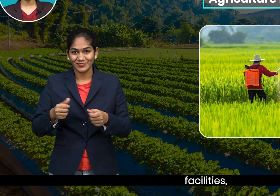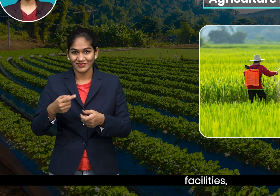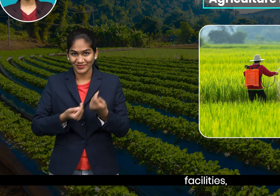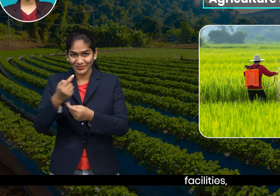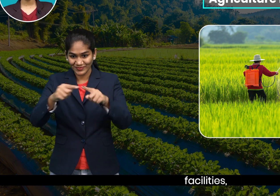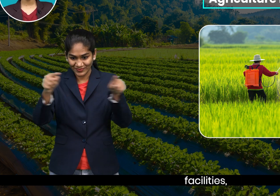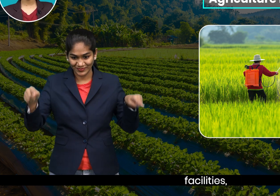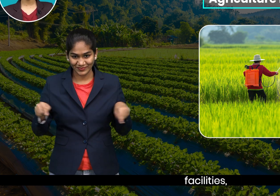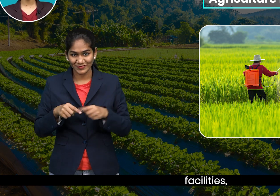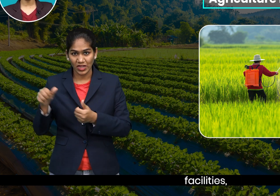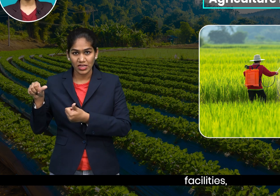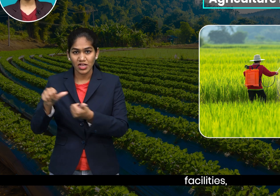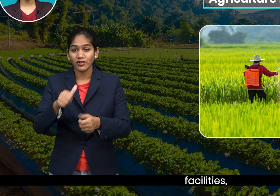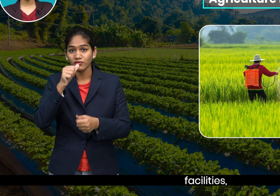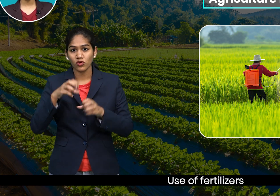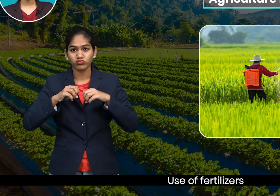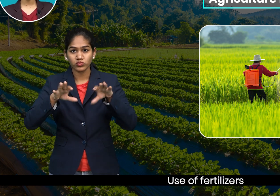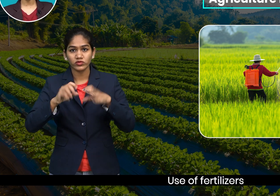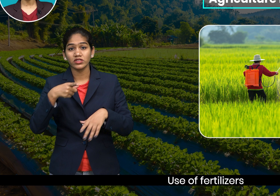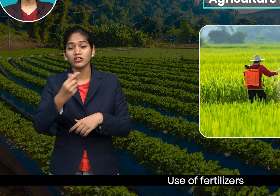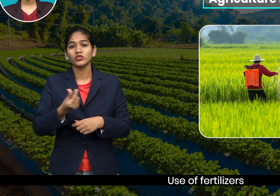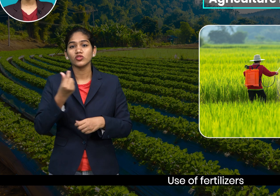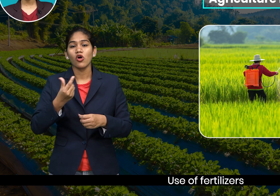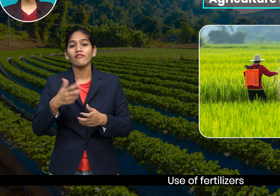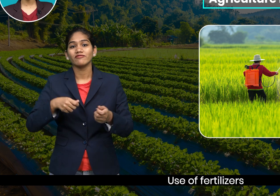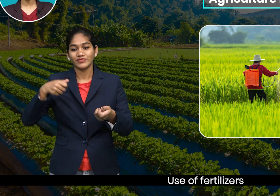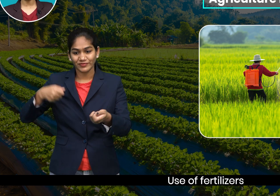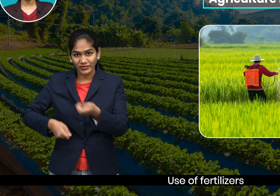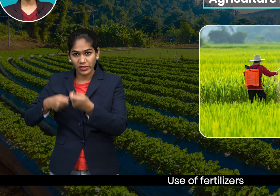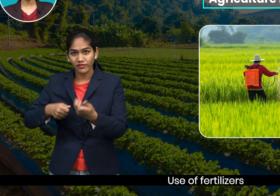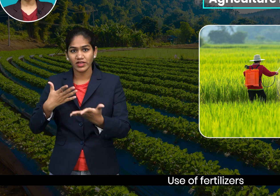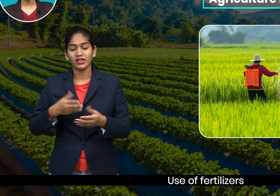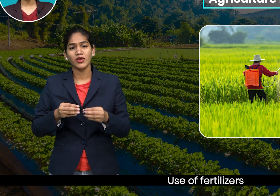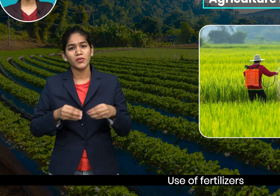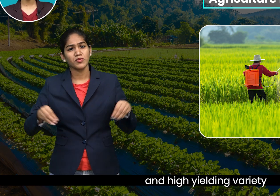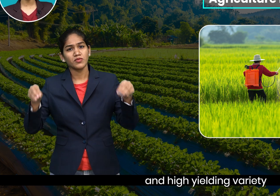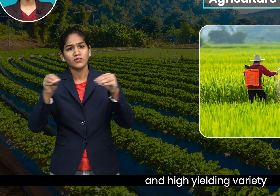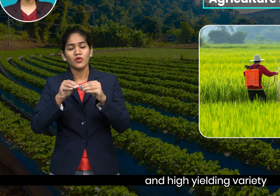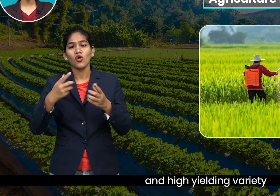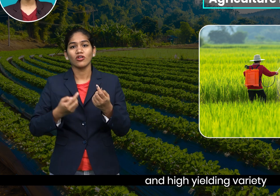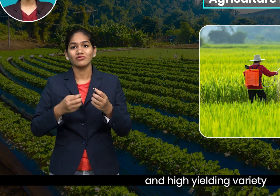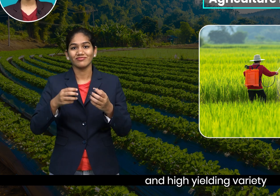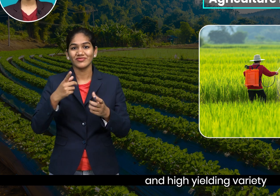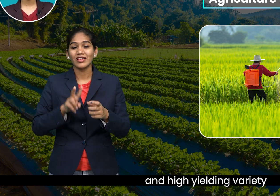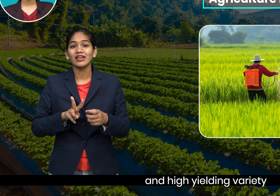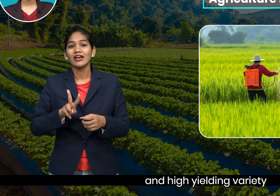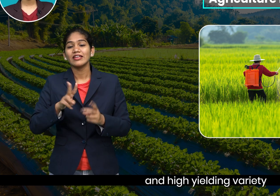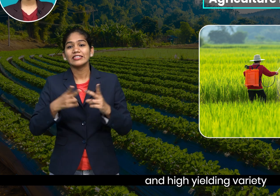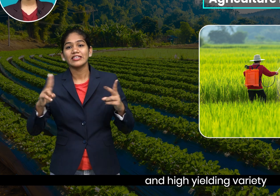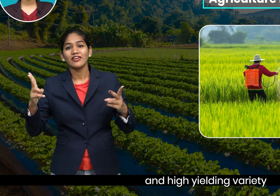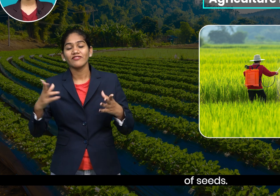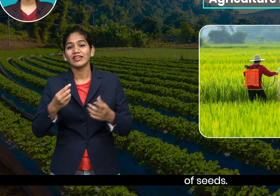use of fertilizers, and high-yielding variety of seeds.